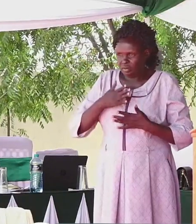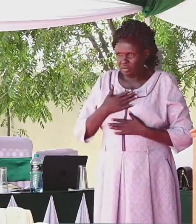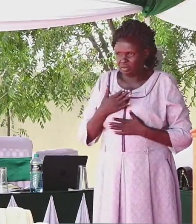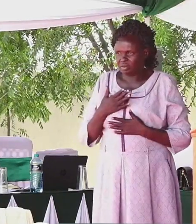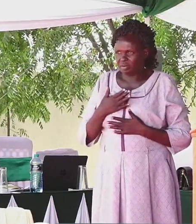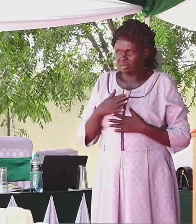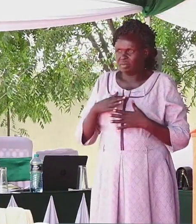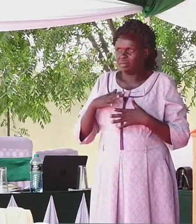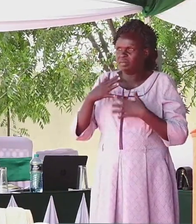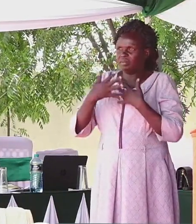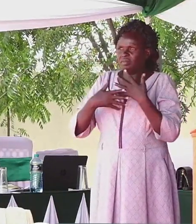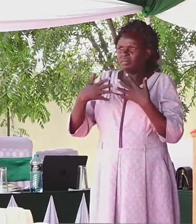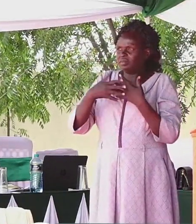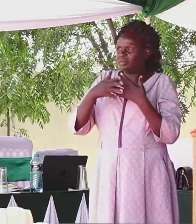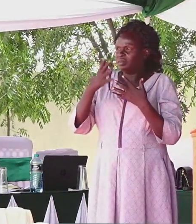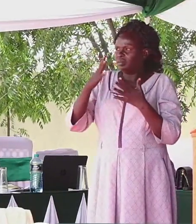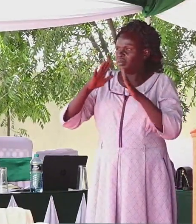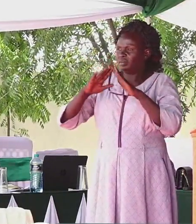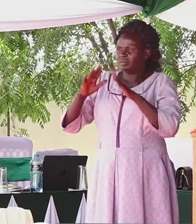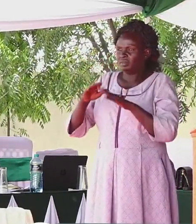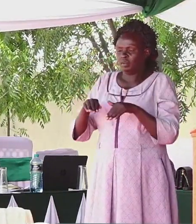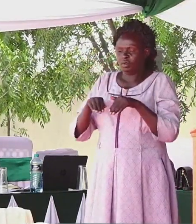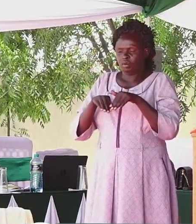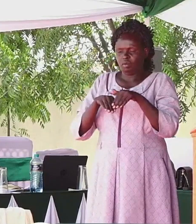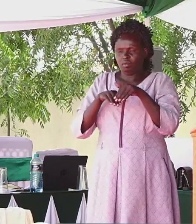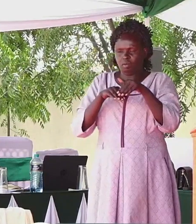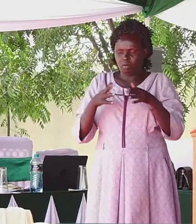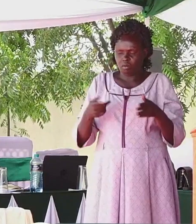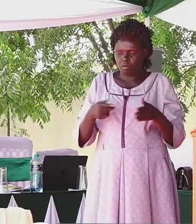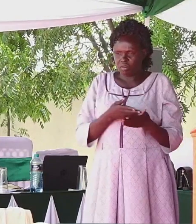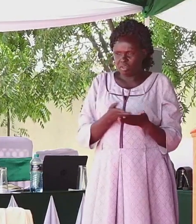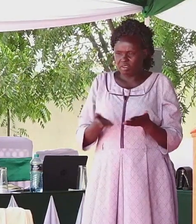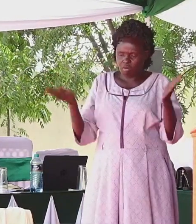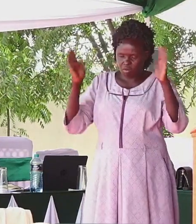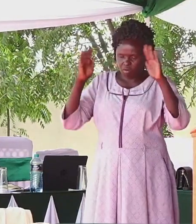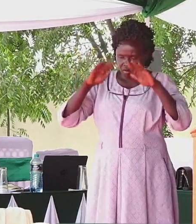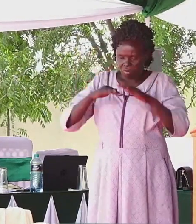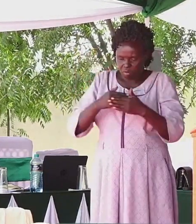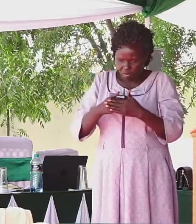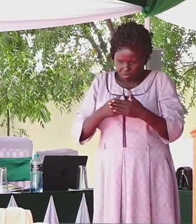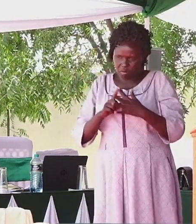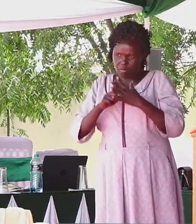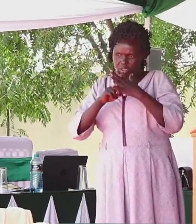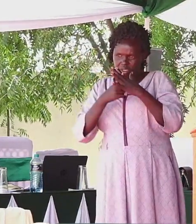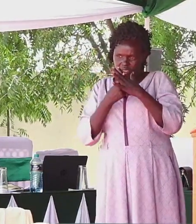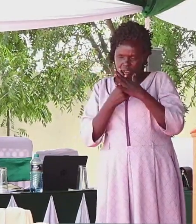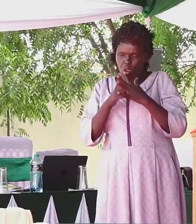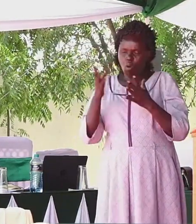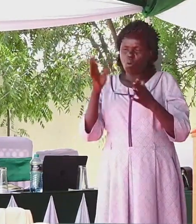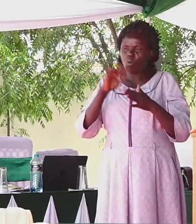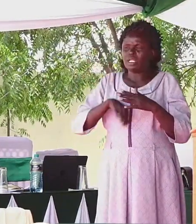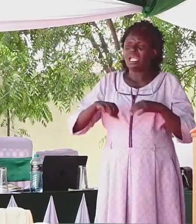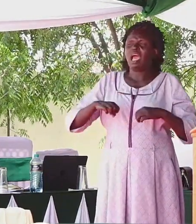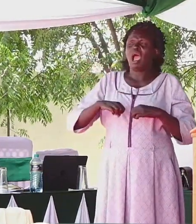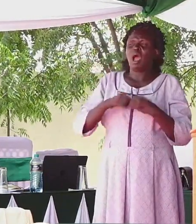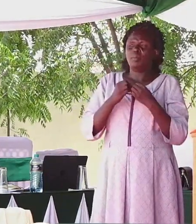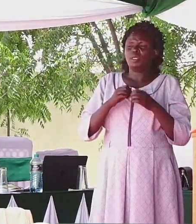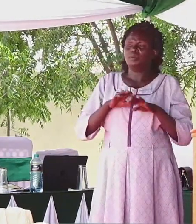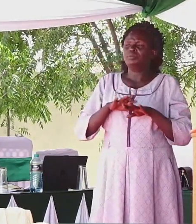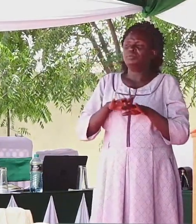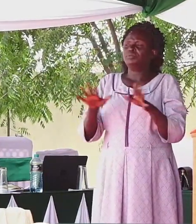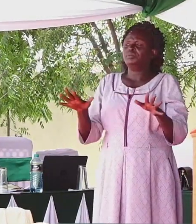houses. Those that followed this conference before it started, there was a lot that was happening. They have publicized this